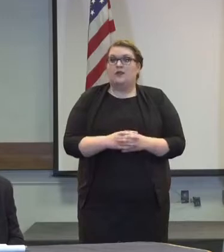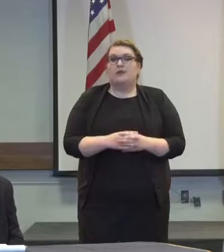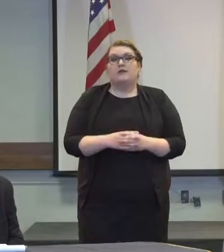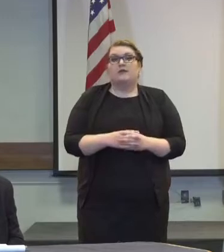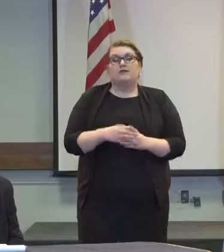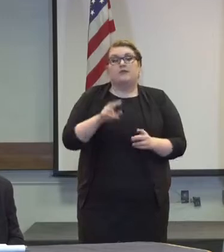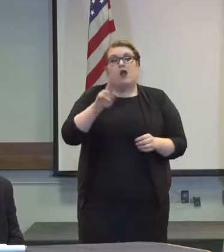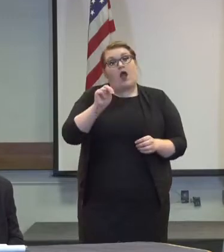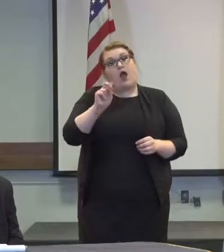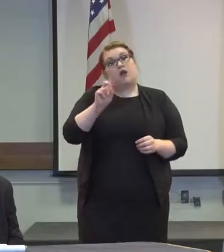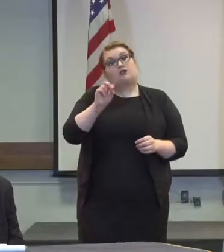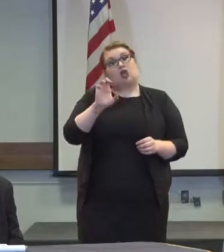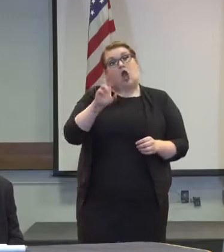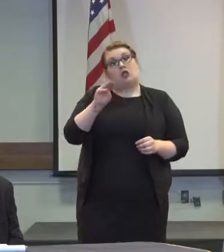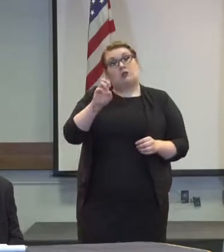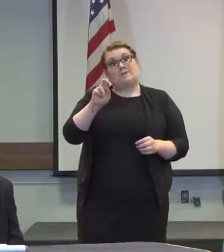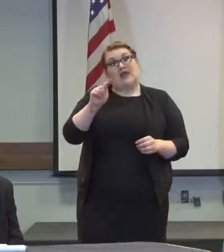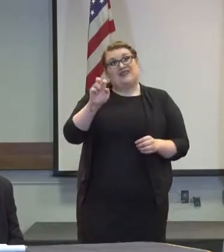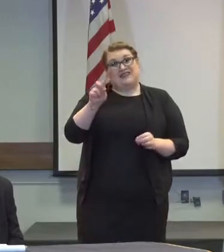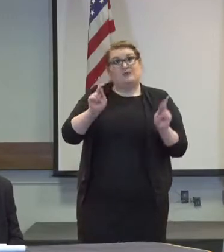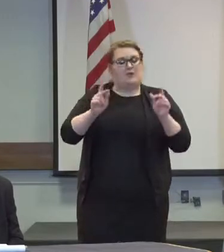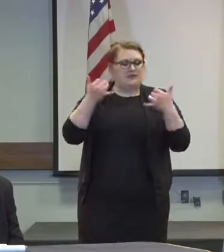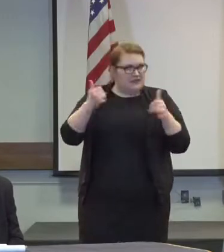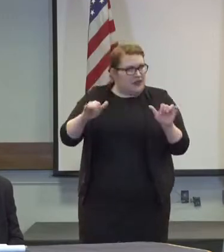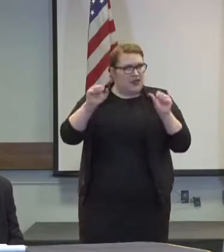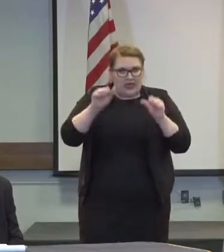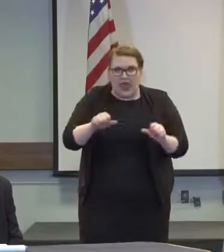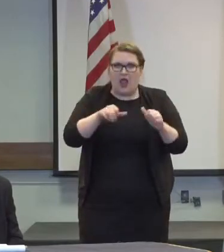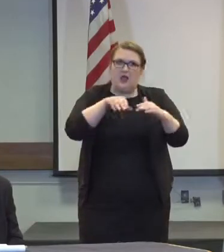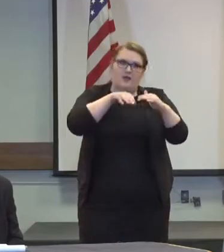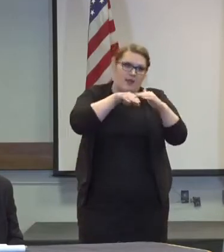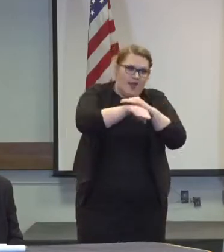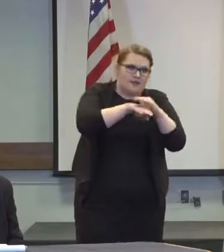undocumented people can continue to access medical